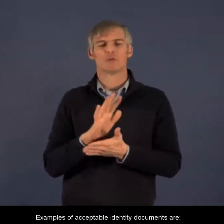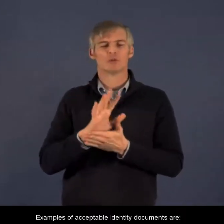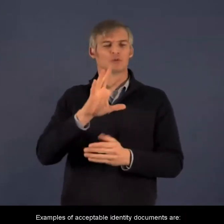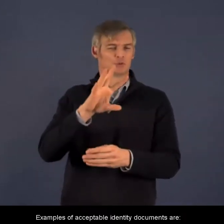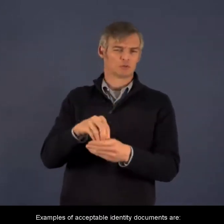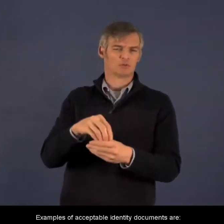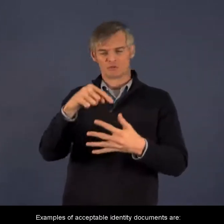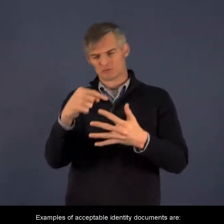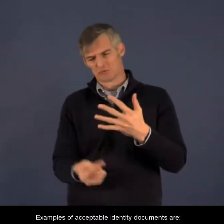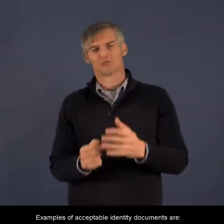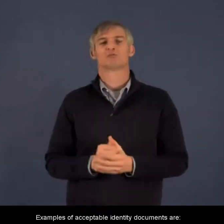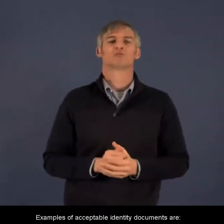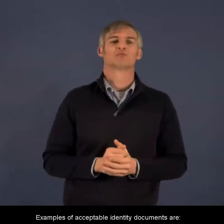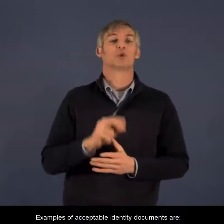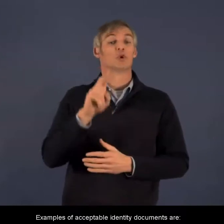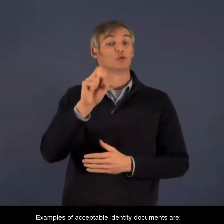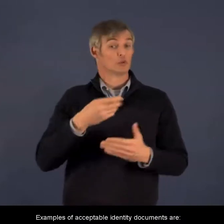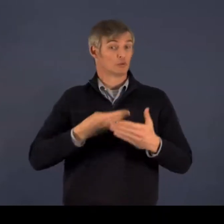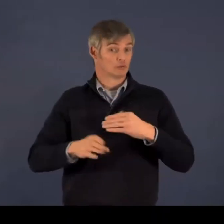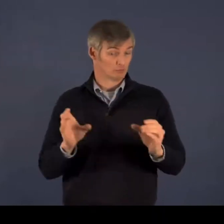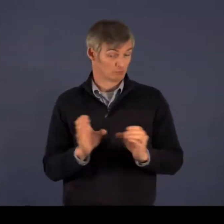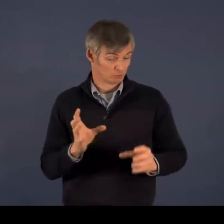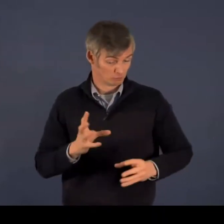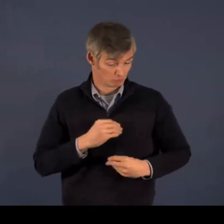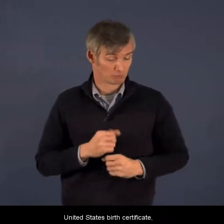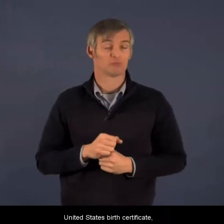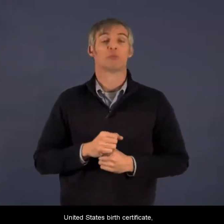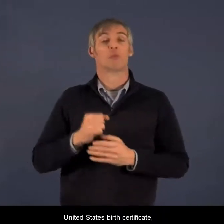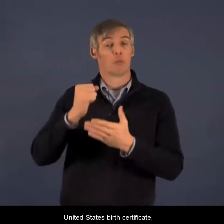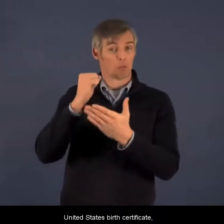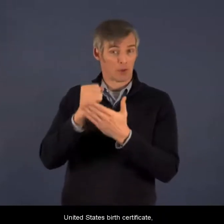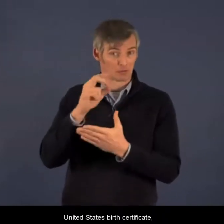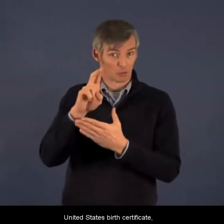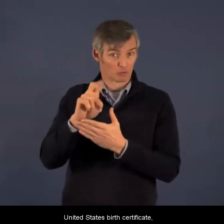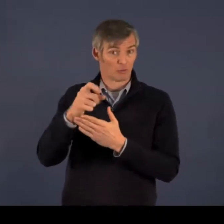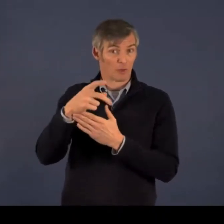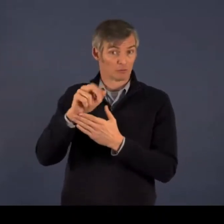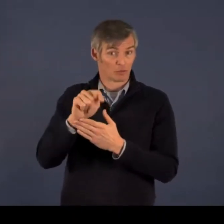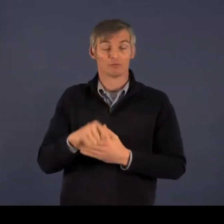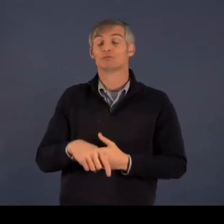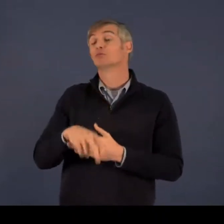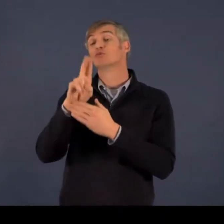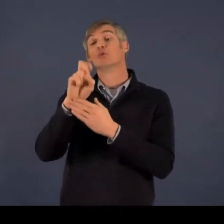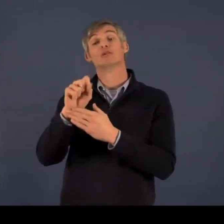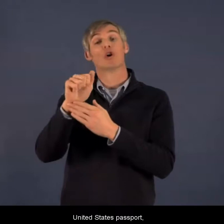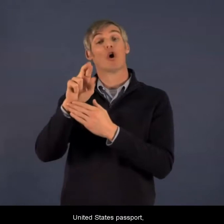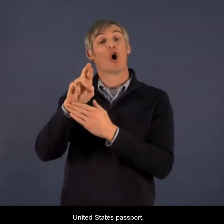Examples of acceptable identity documents are a United States birth certificate, a United